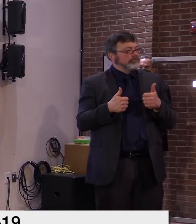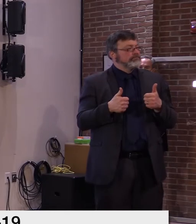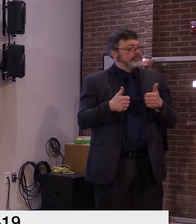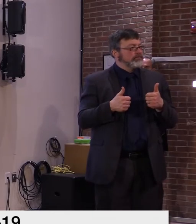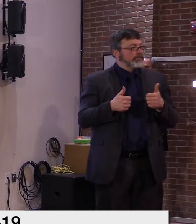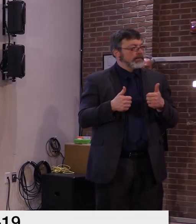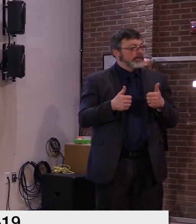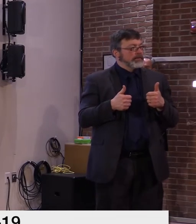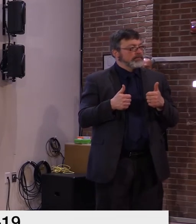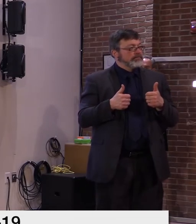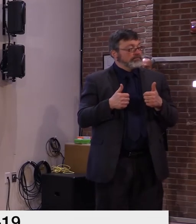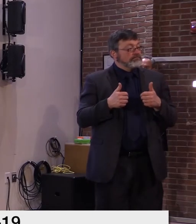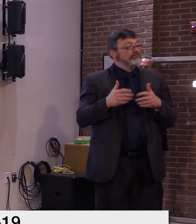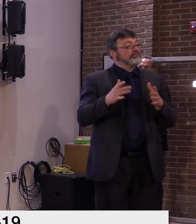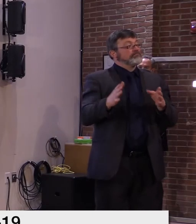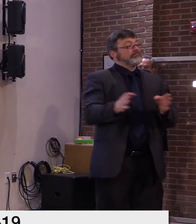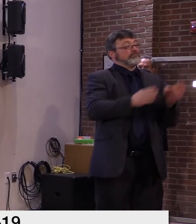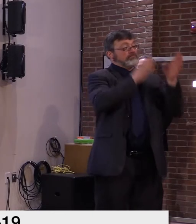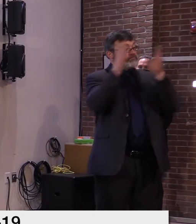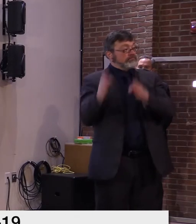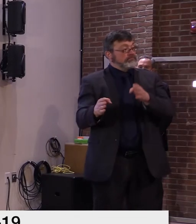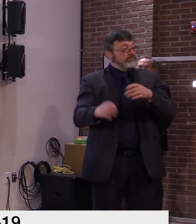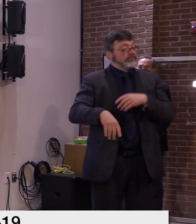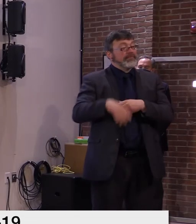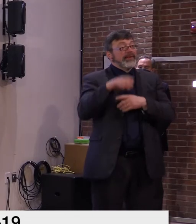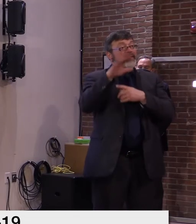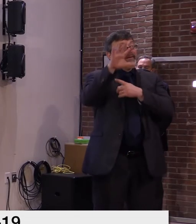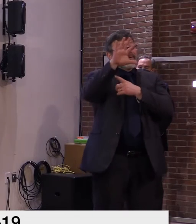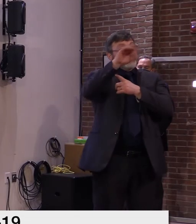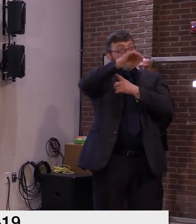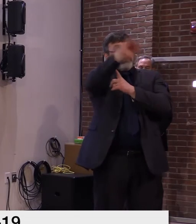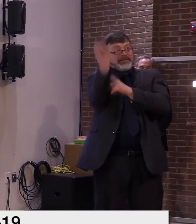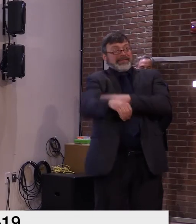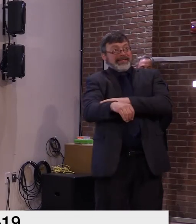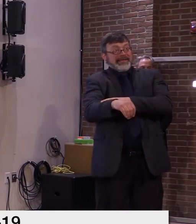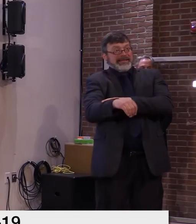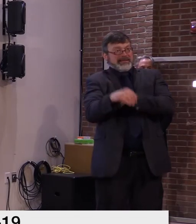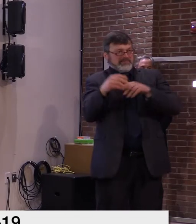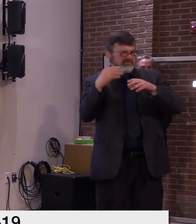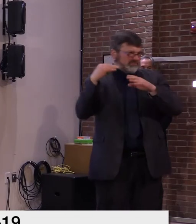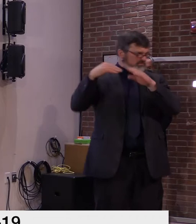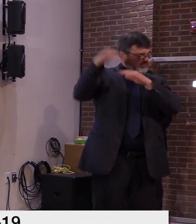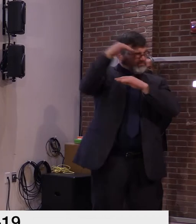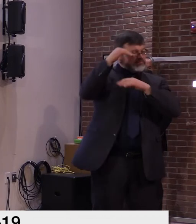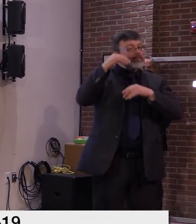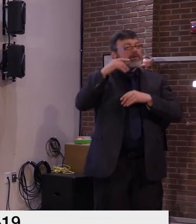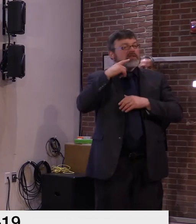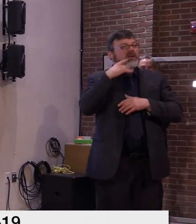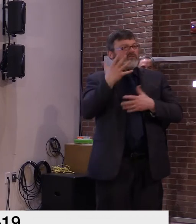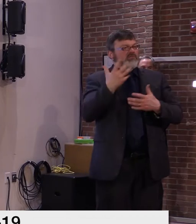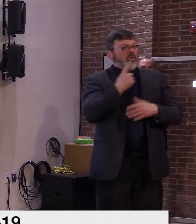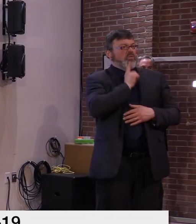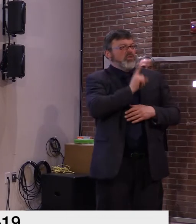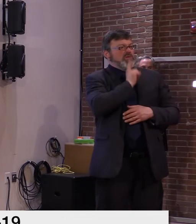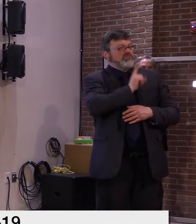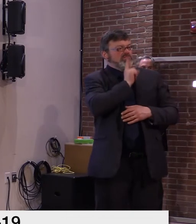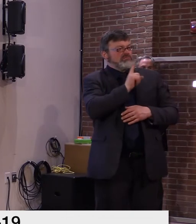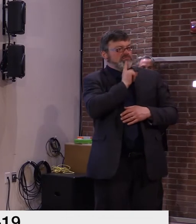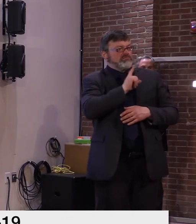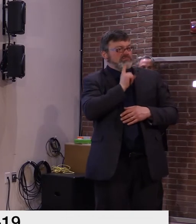and 48% feel more anxious. 41% of youth had nervousness in the last week,